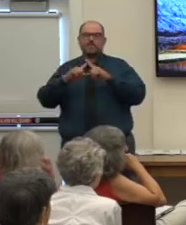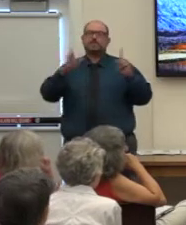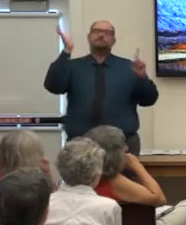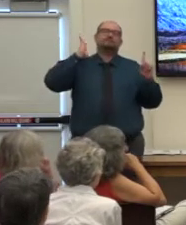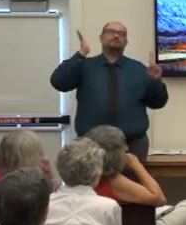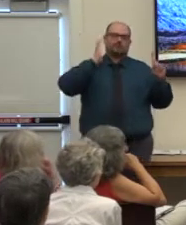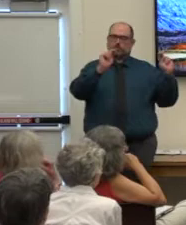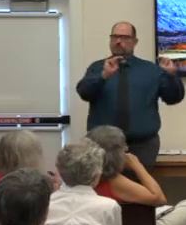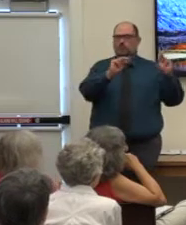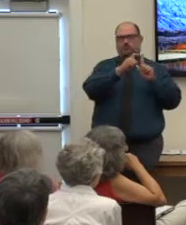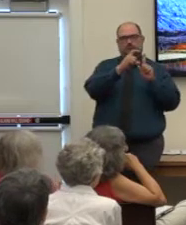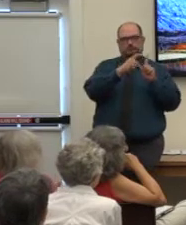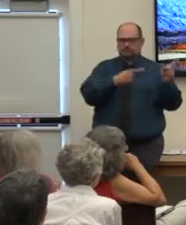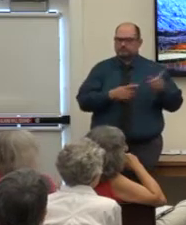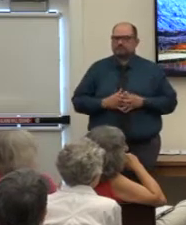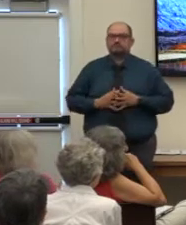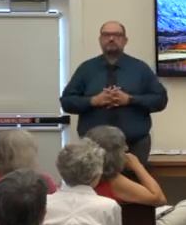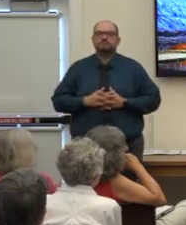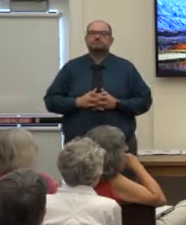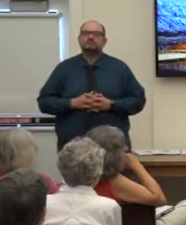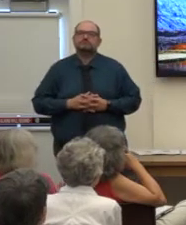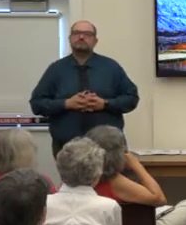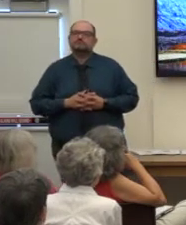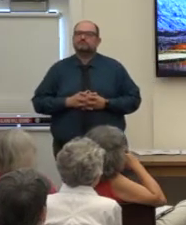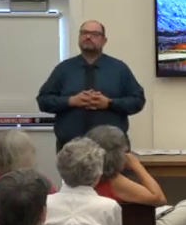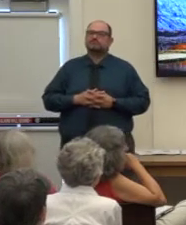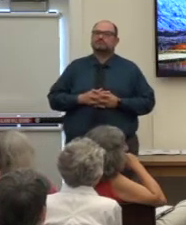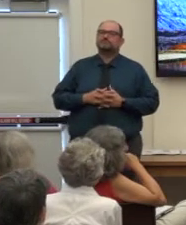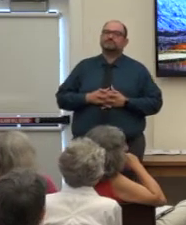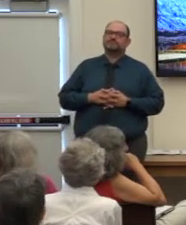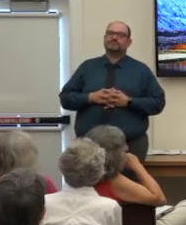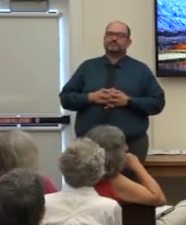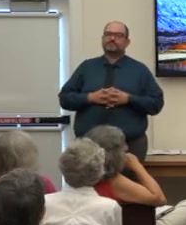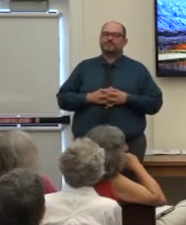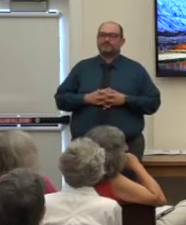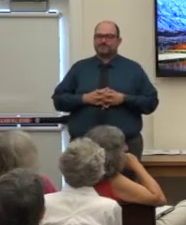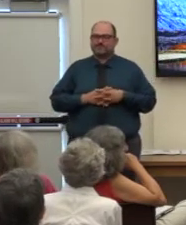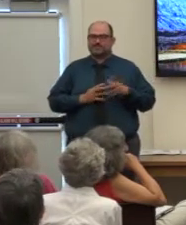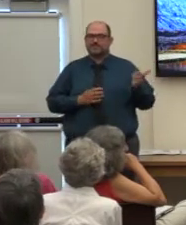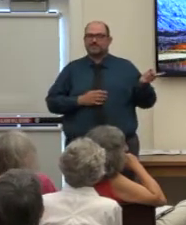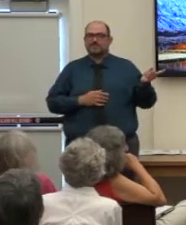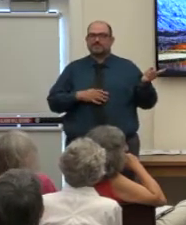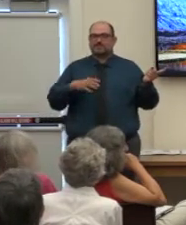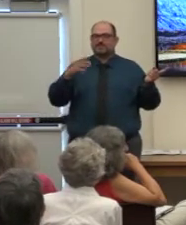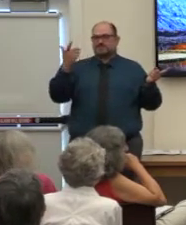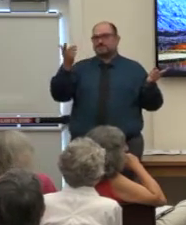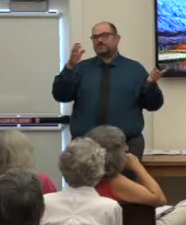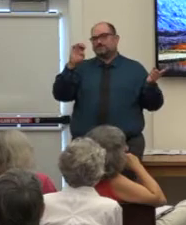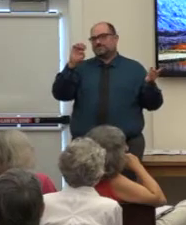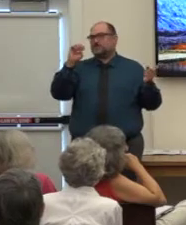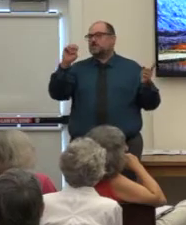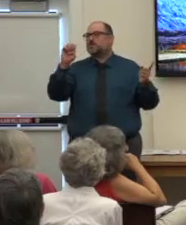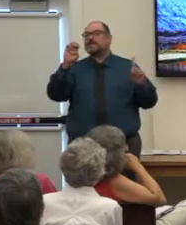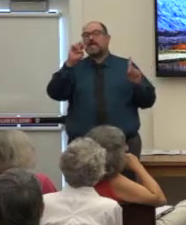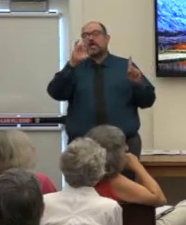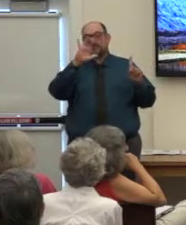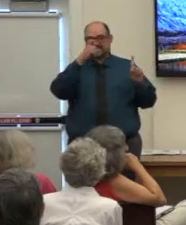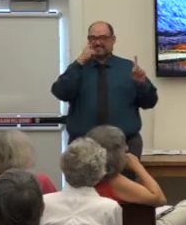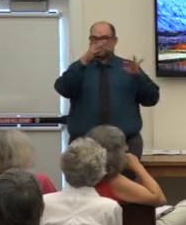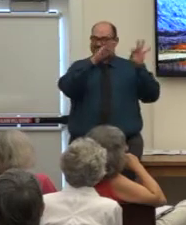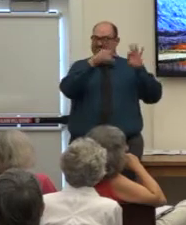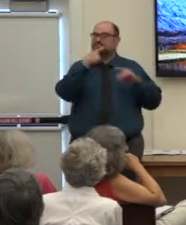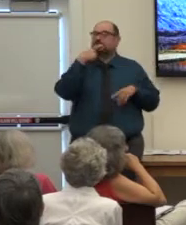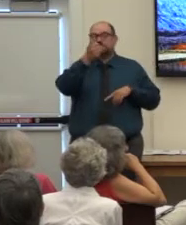explaining that, you know, they weren't dumb, they couldn't hear. So so it's the phrase that they use.